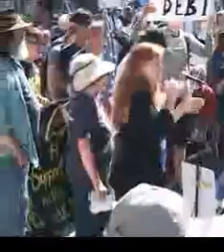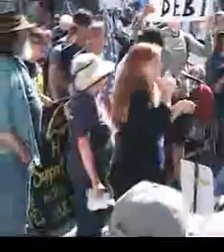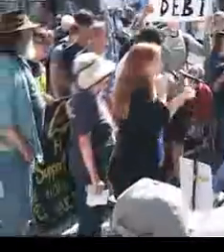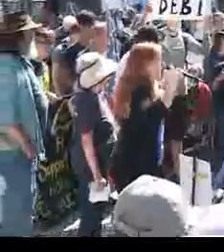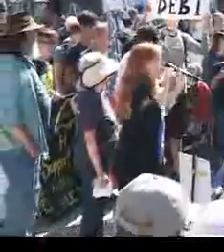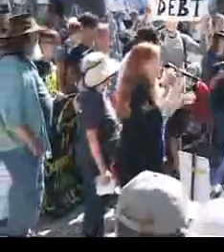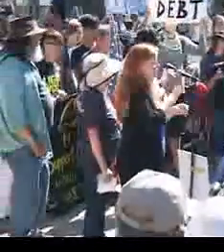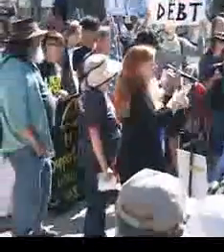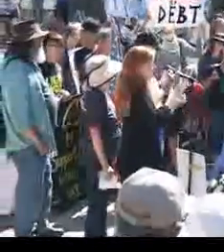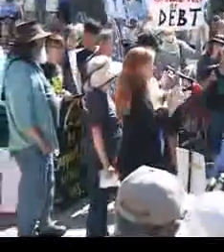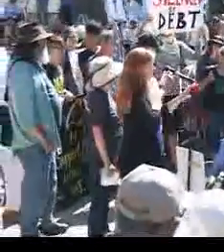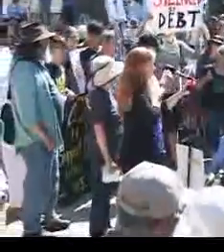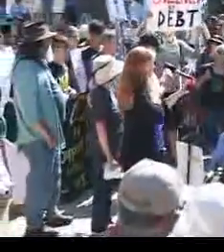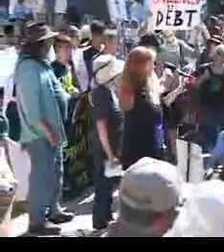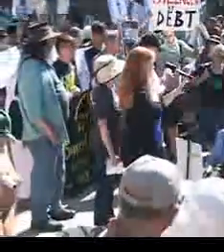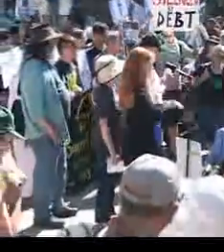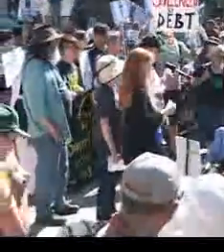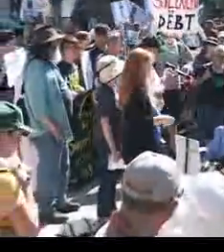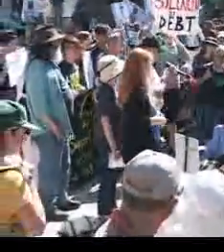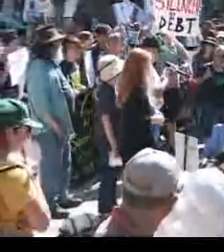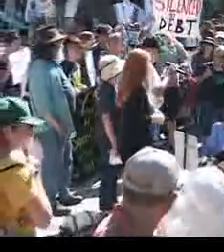enough.